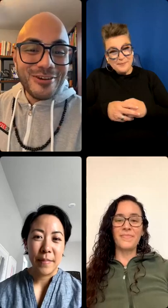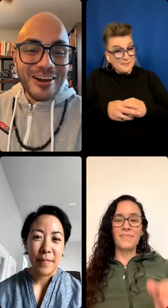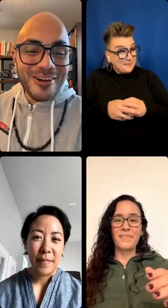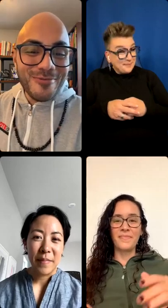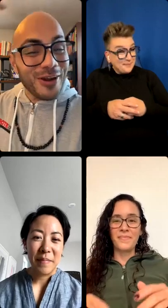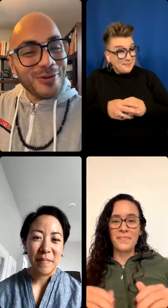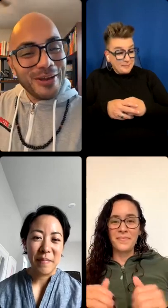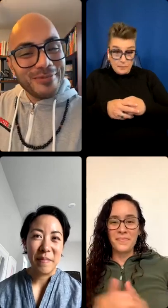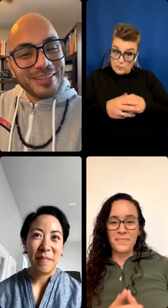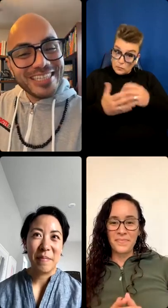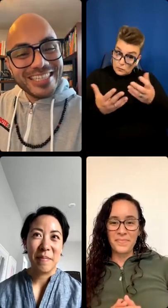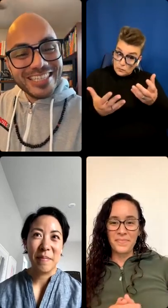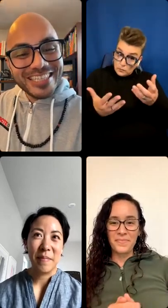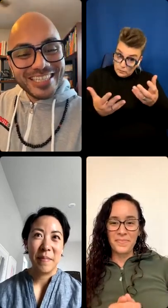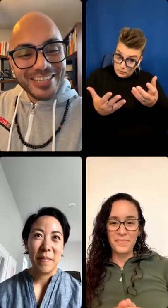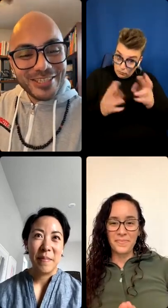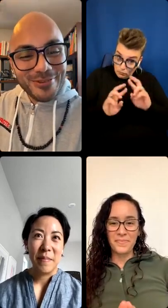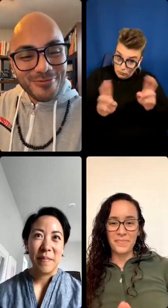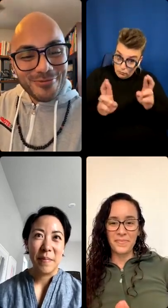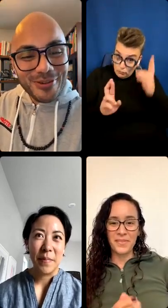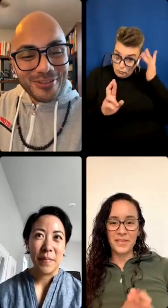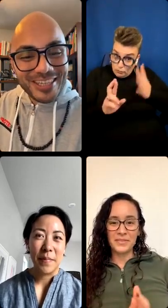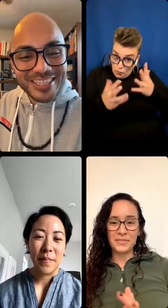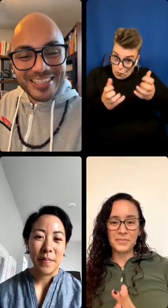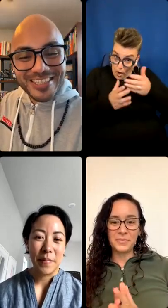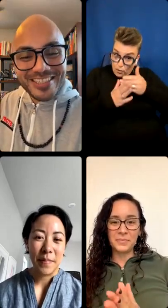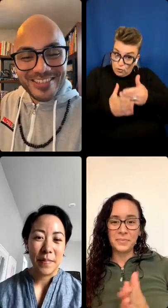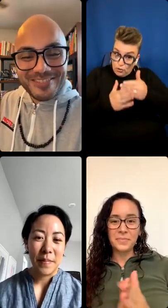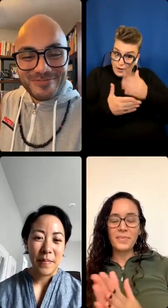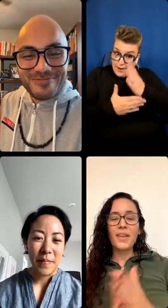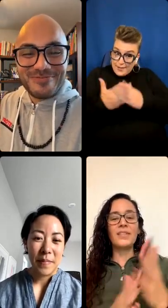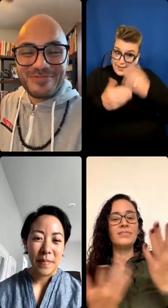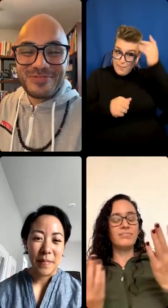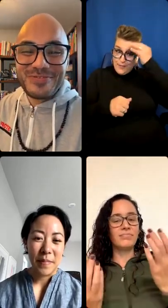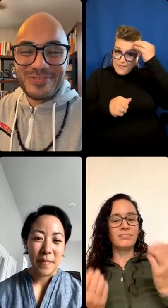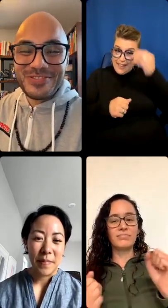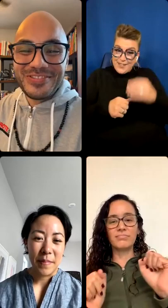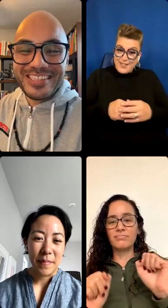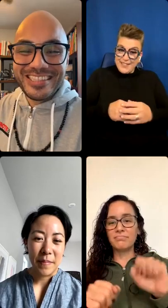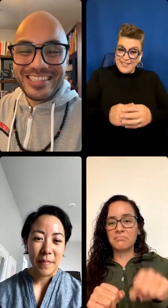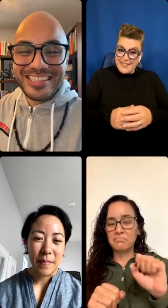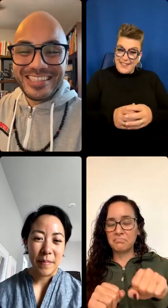Do you are you ready, Melissa, to share some reflections?